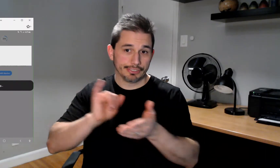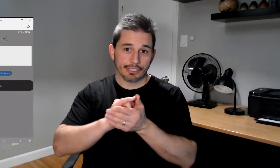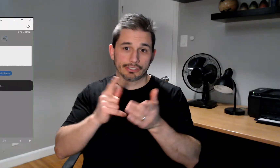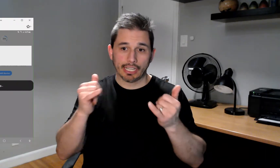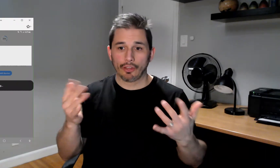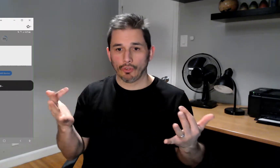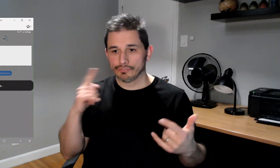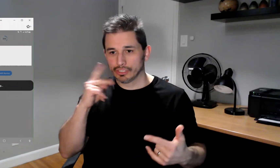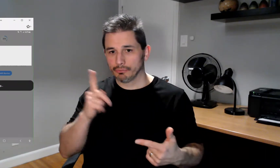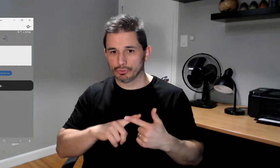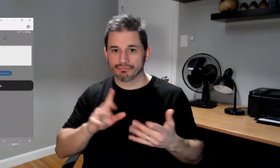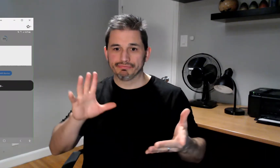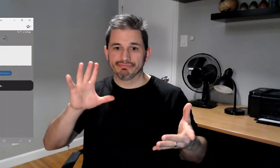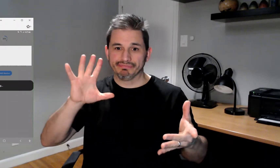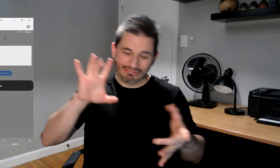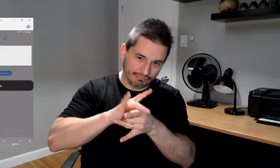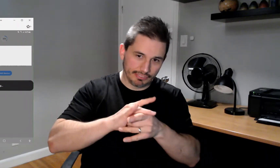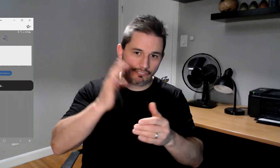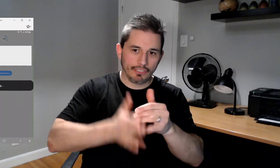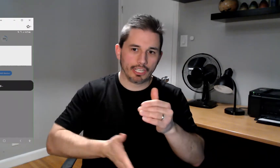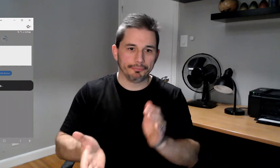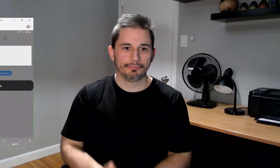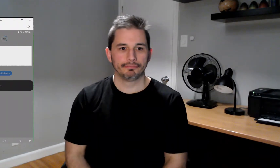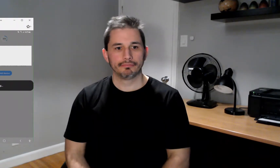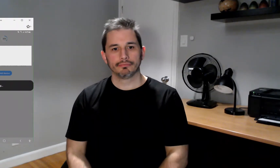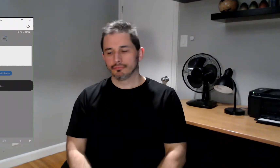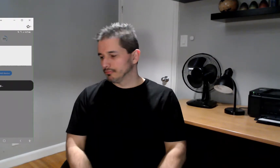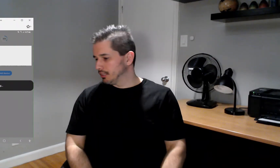That's about it, and we just have to wait for it to finish connecting.